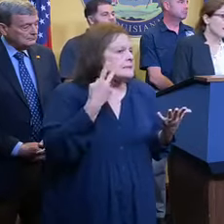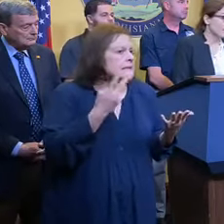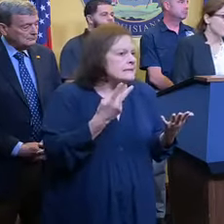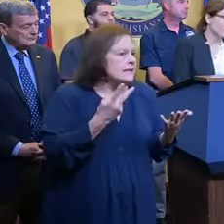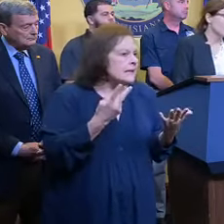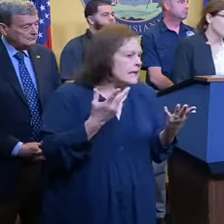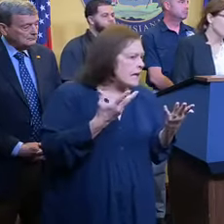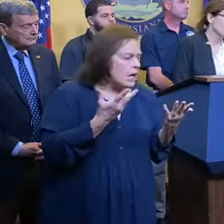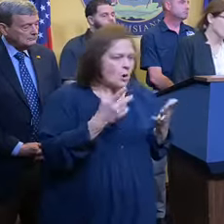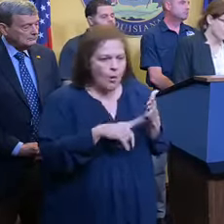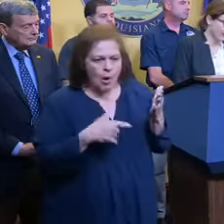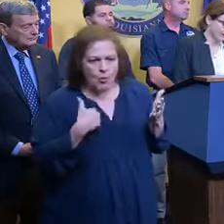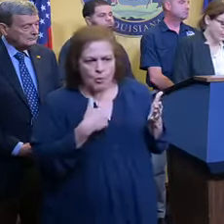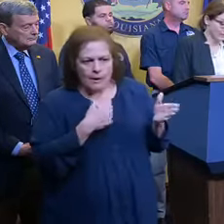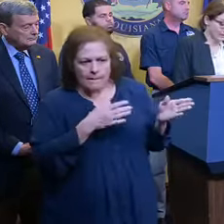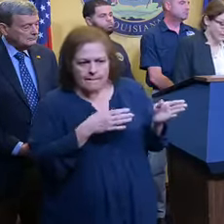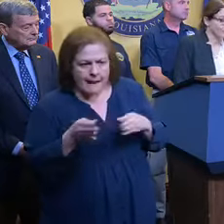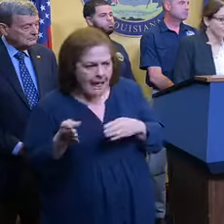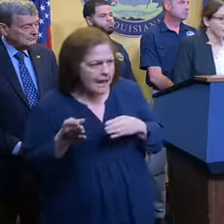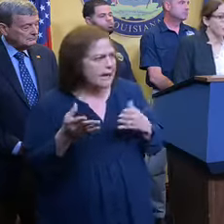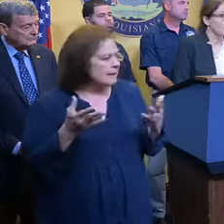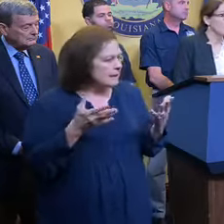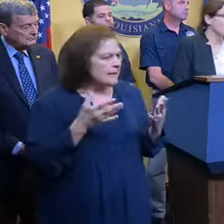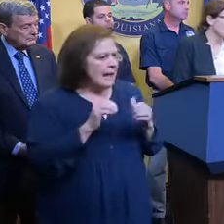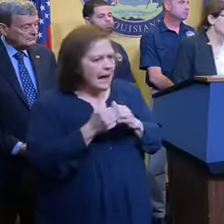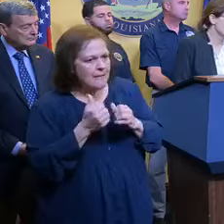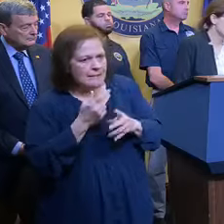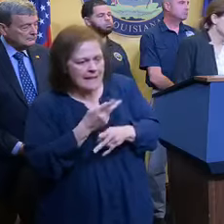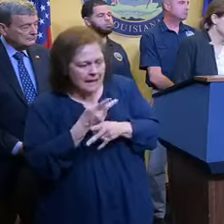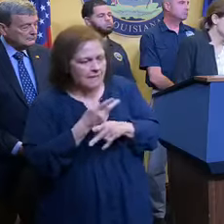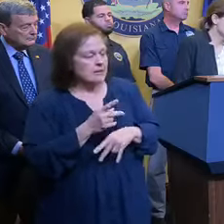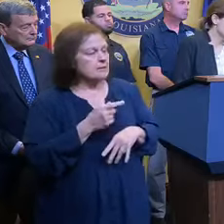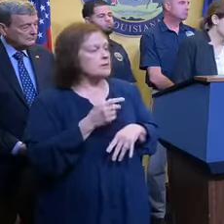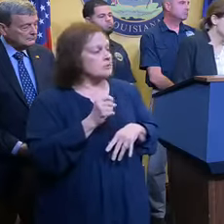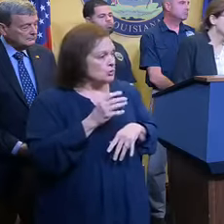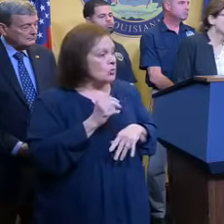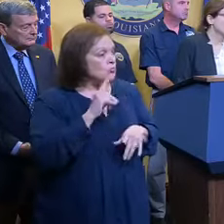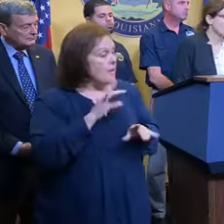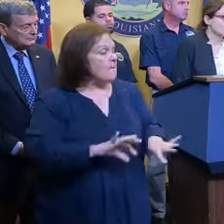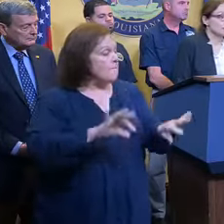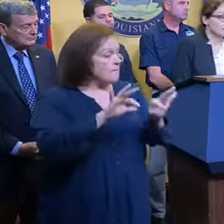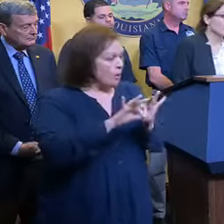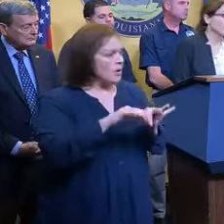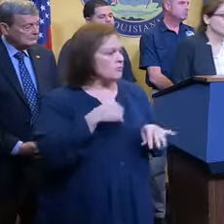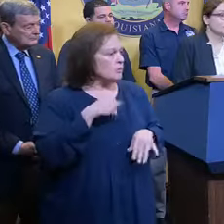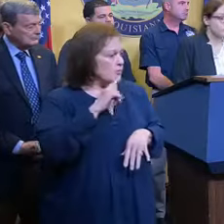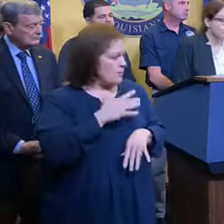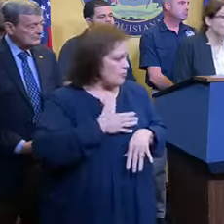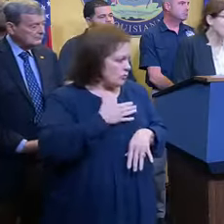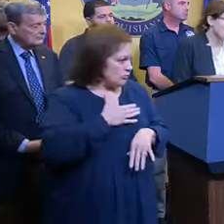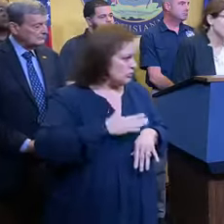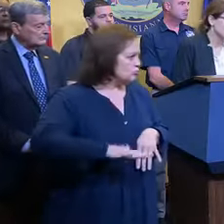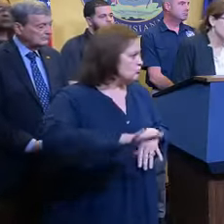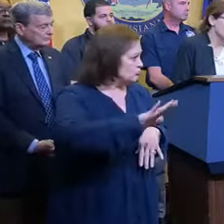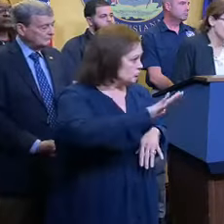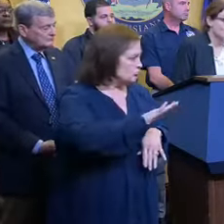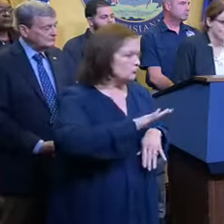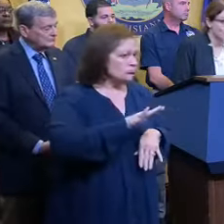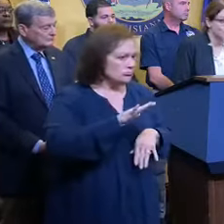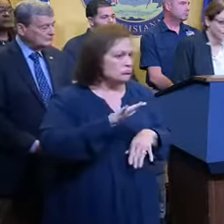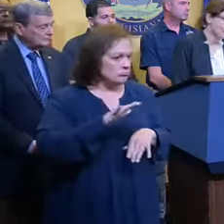and the health of our community, which is paramount to us. We really appreciate your attention during this very fluid and rapidly